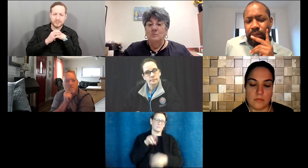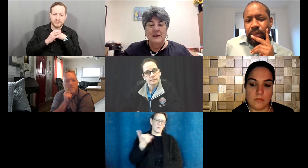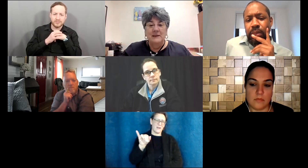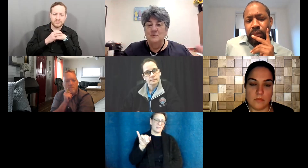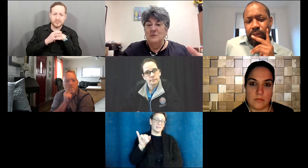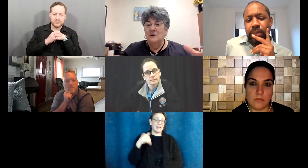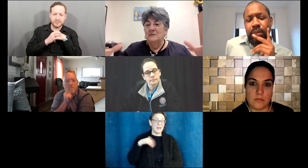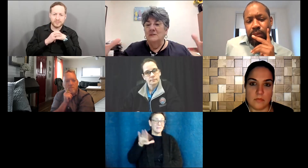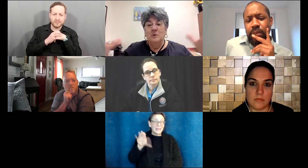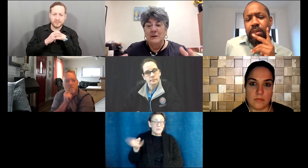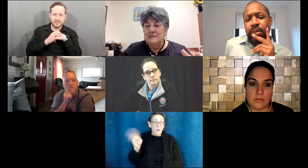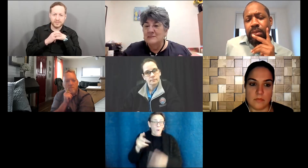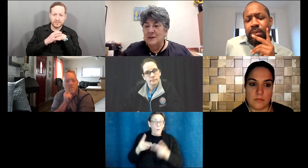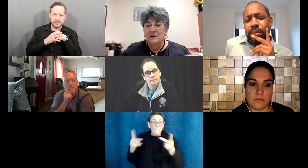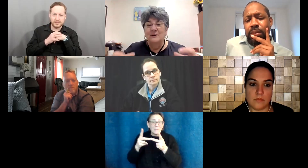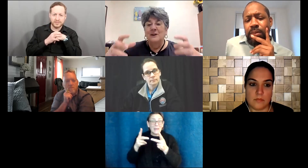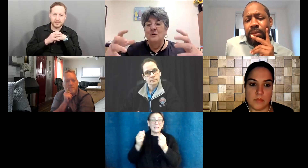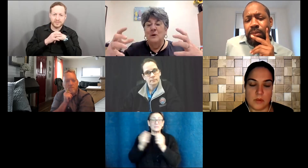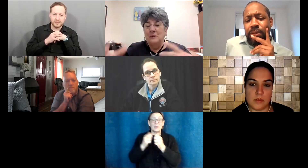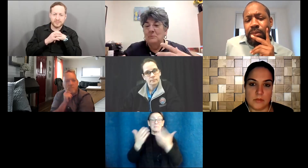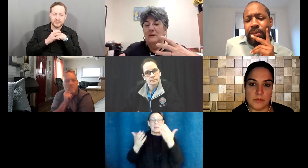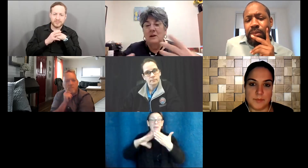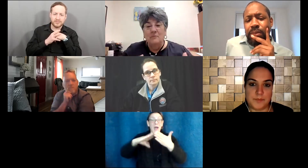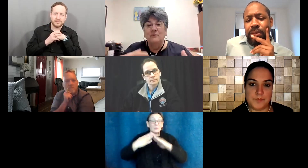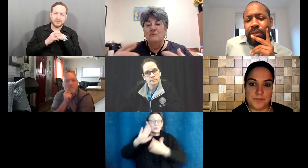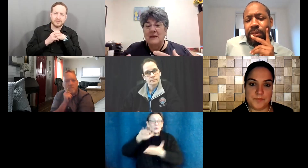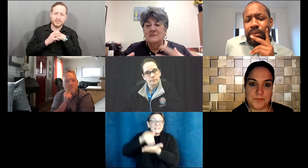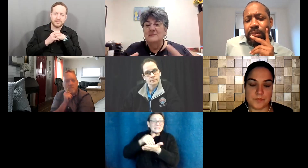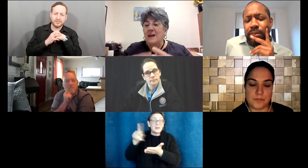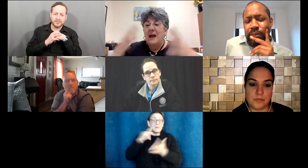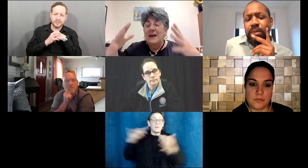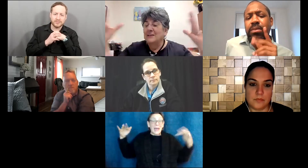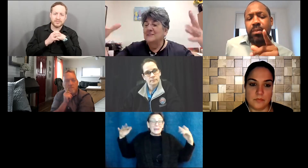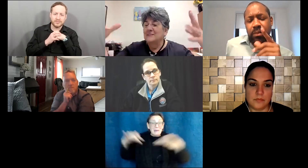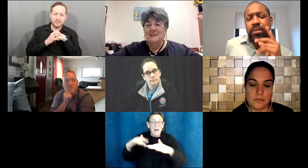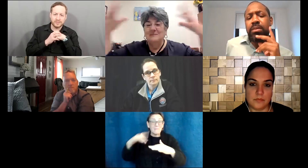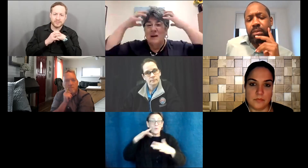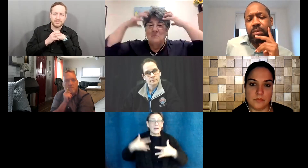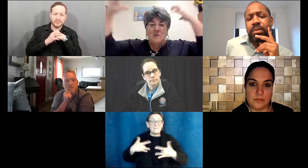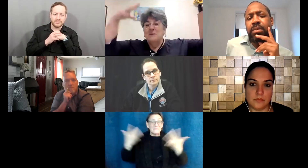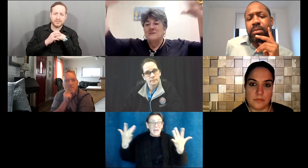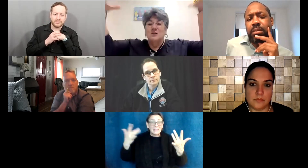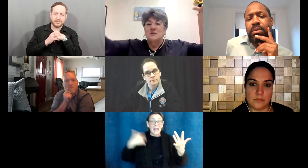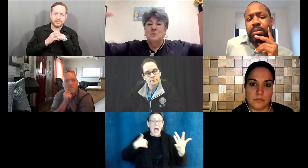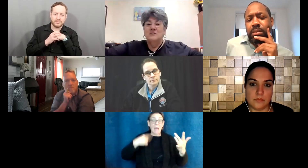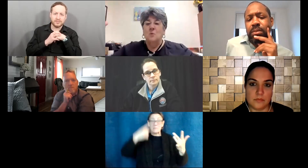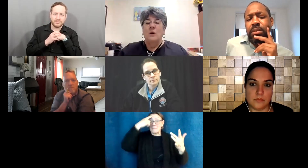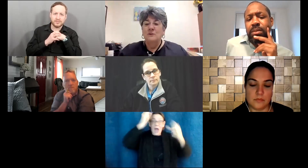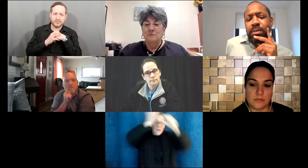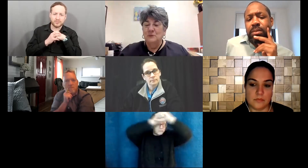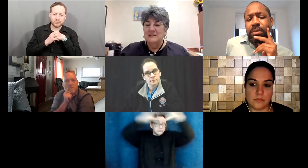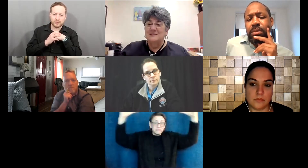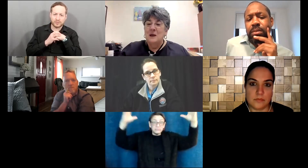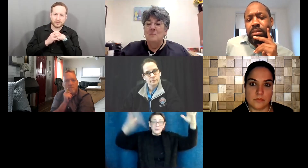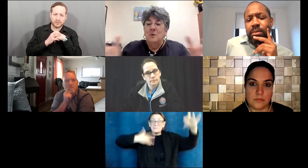own place with a community center, you know, where people can come for events. And I can see my mind starts going into